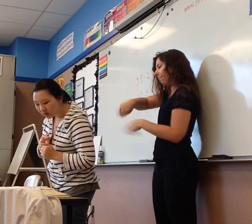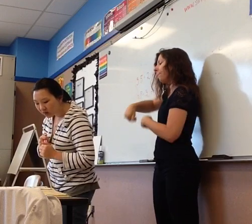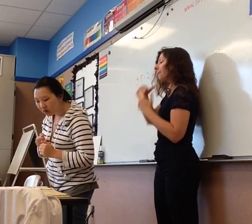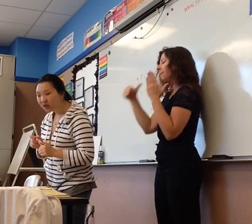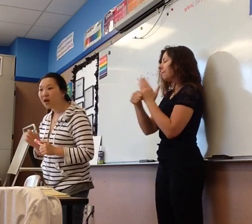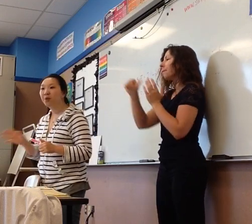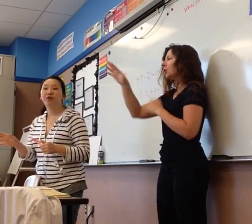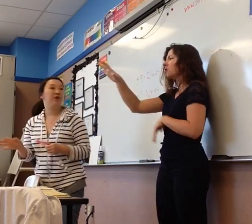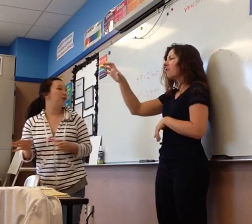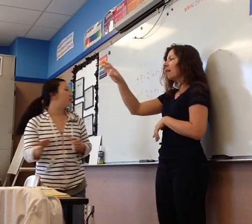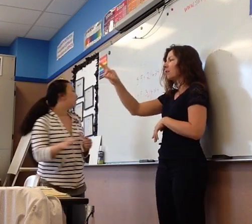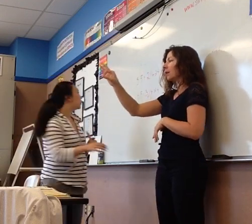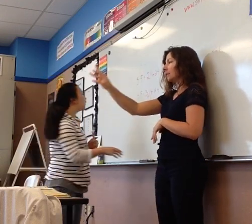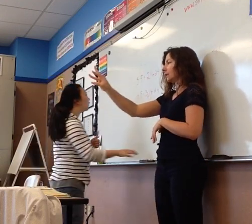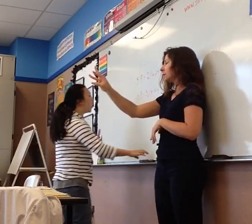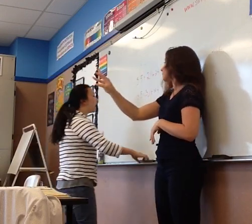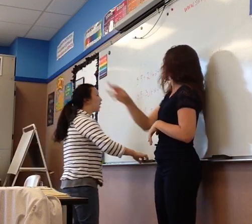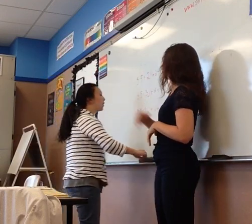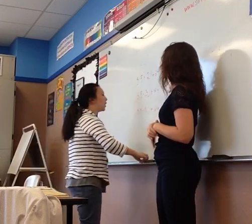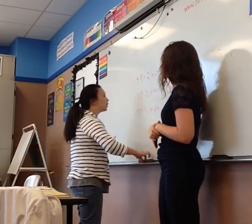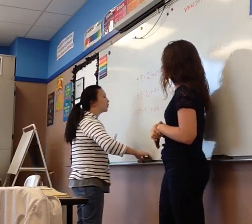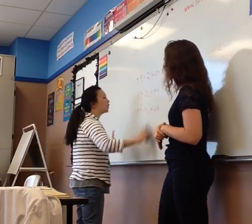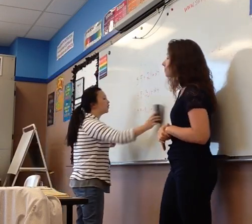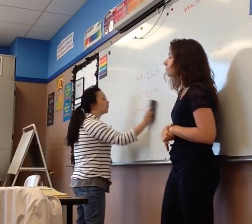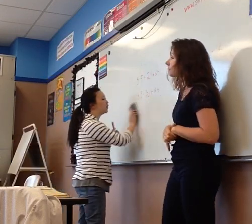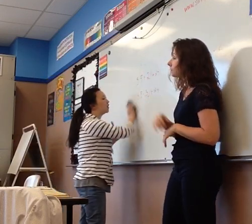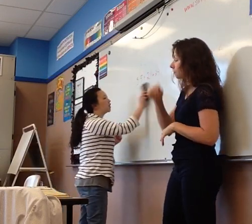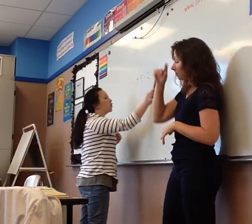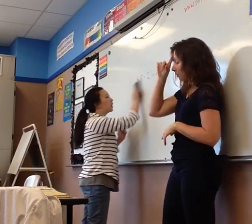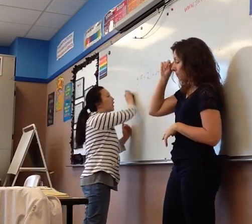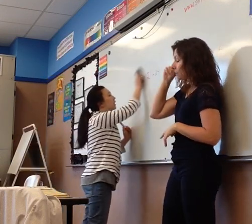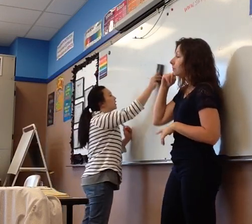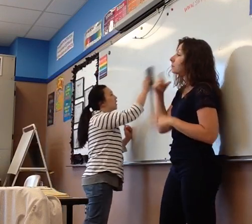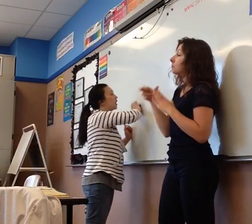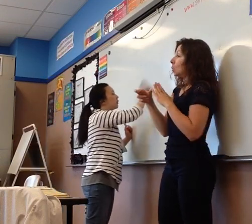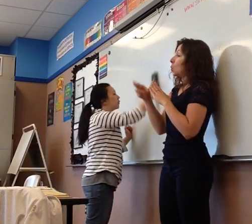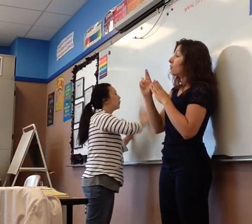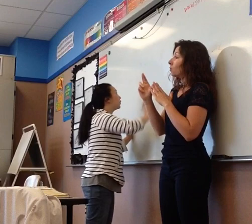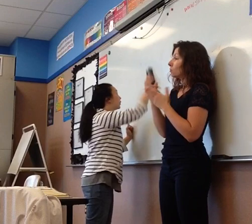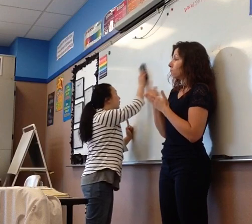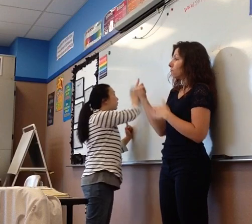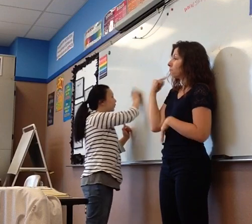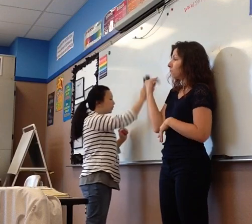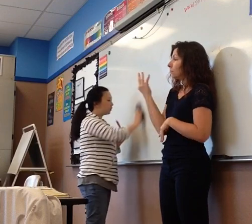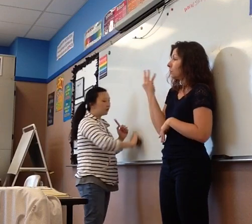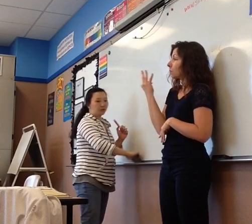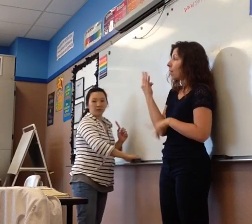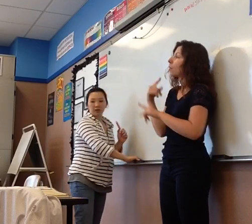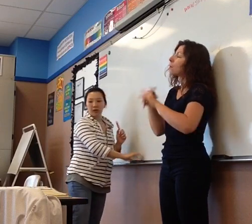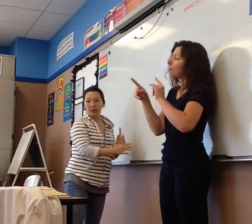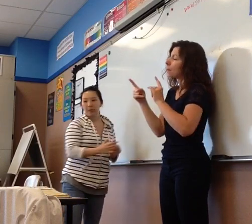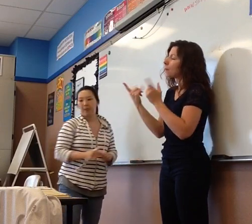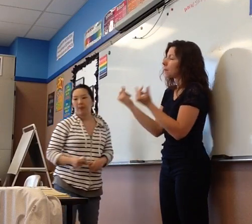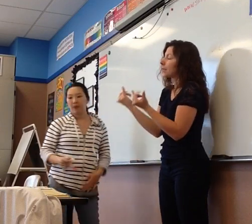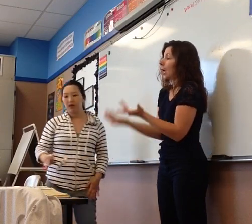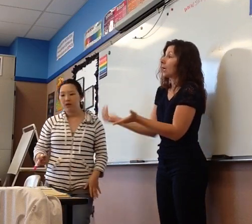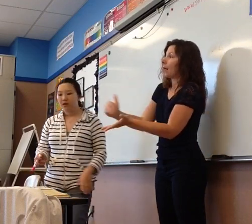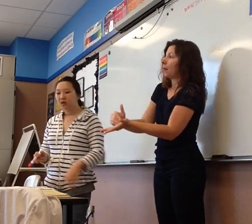596. Now, we reviewed this on Friday, but I just want to review this one last time.